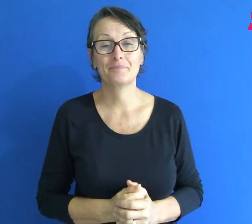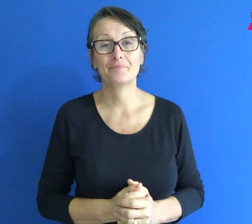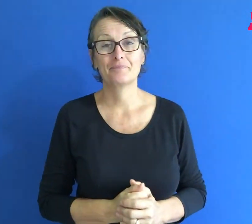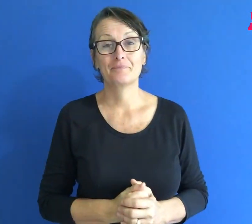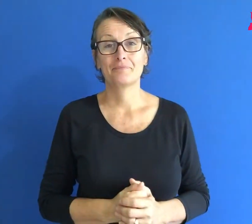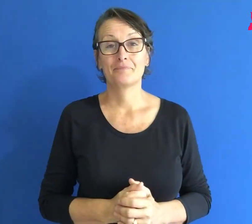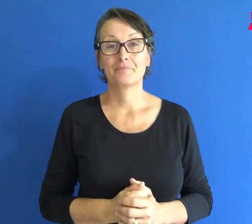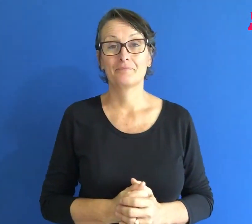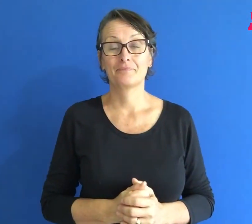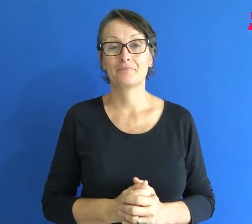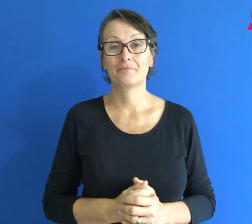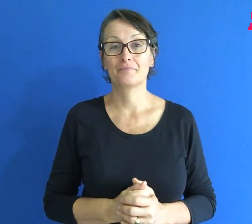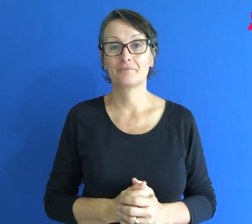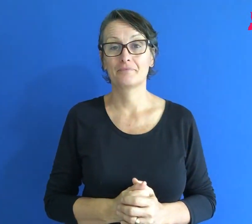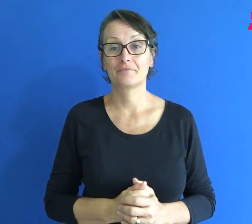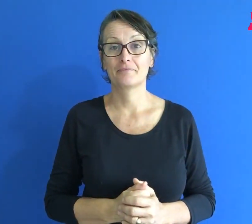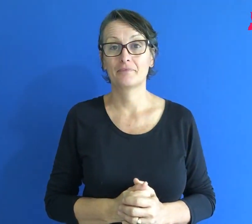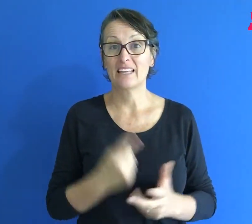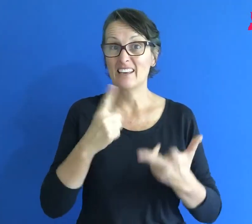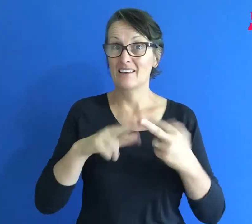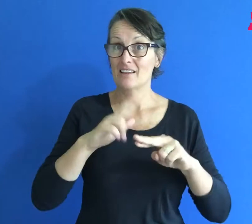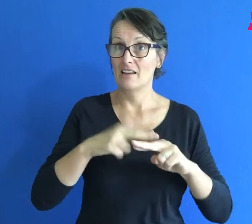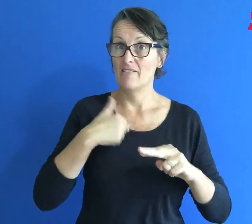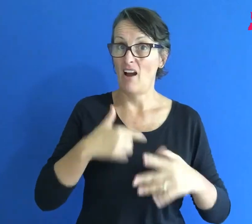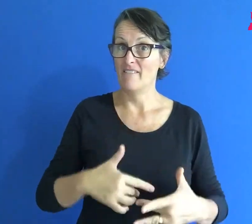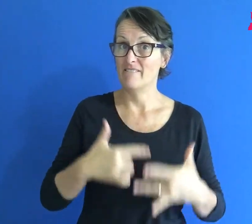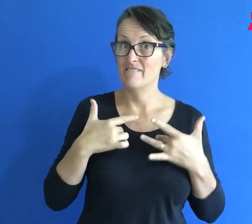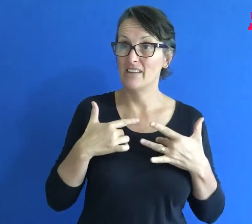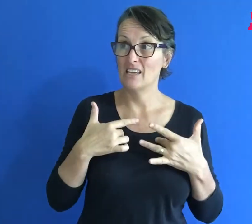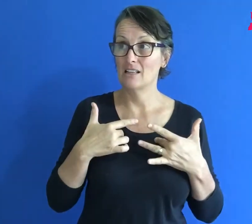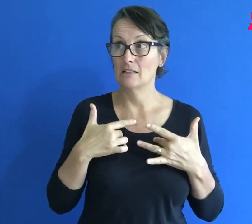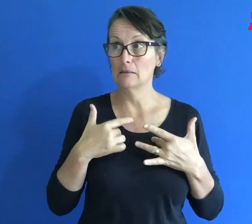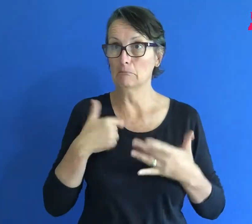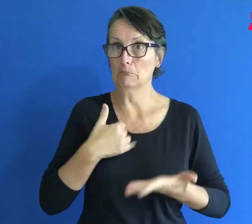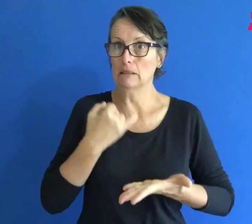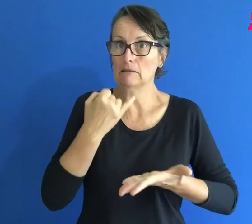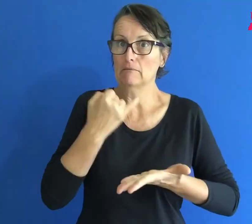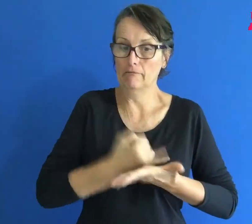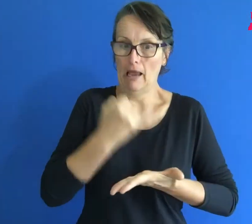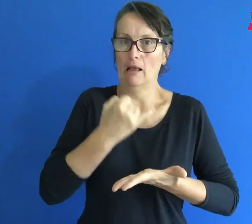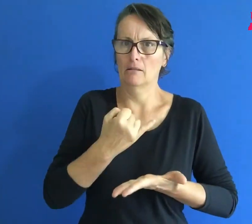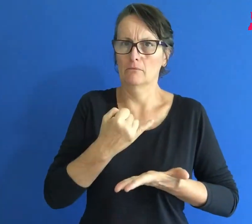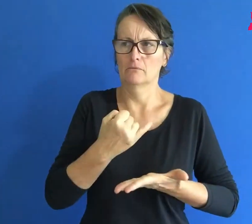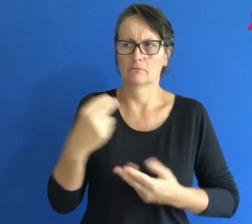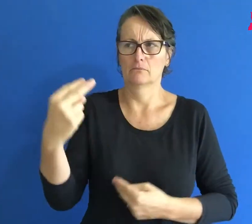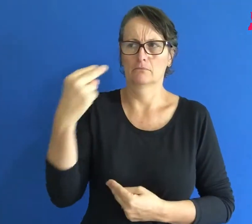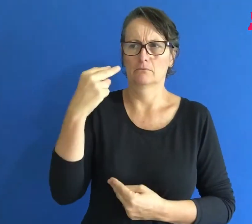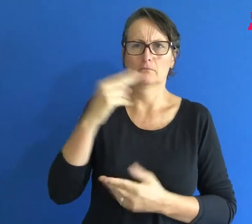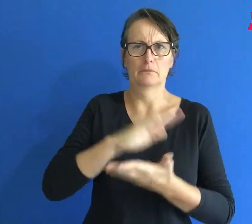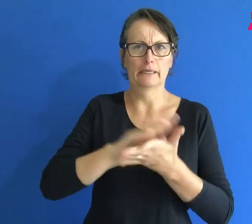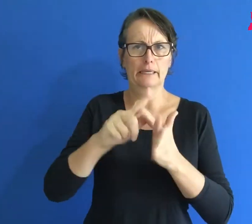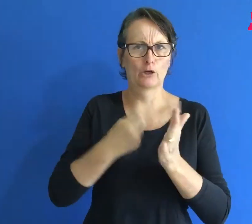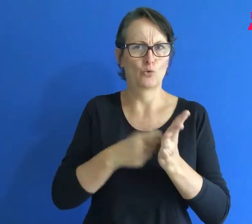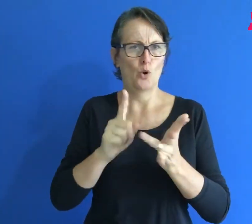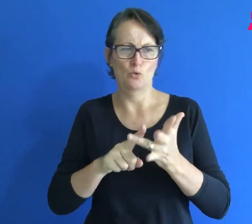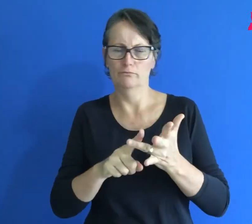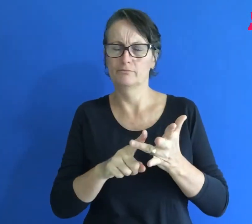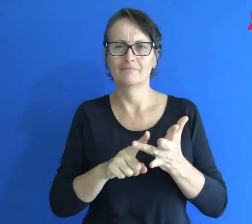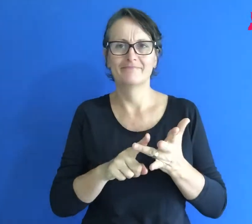And so then if I started to feel that I was failing personally, you would feel like you were failing that imposed masculine